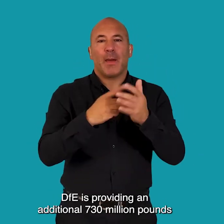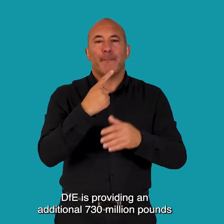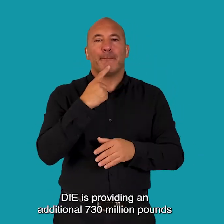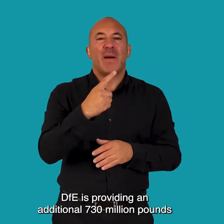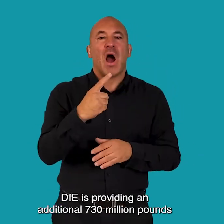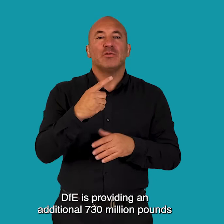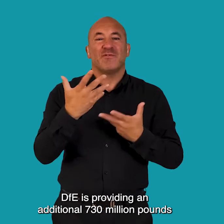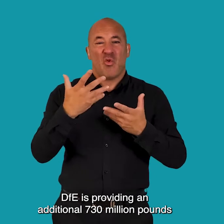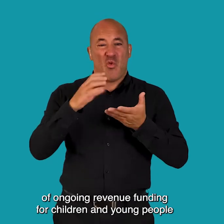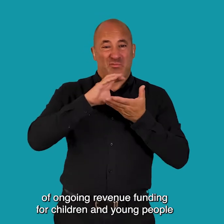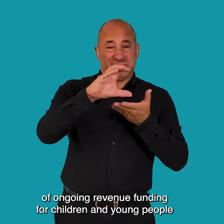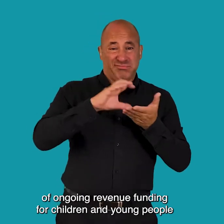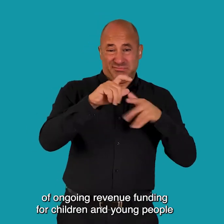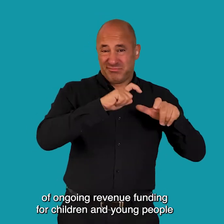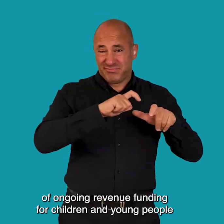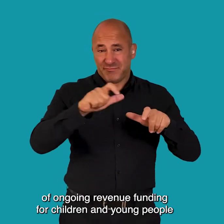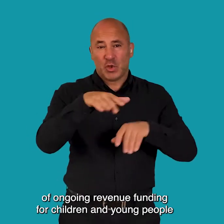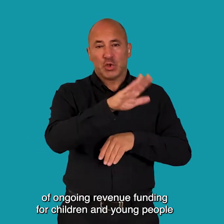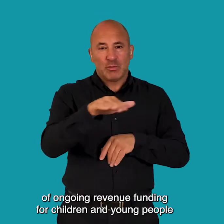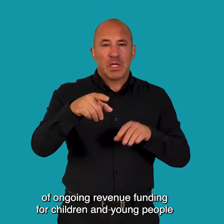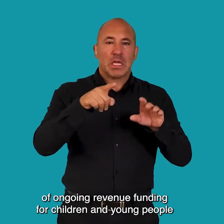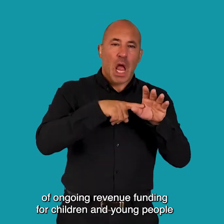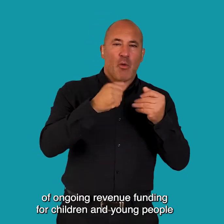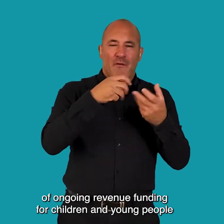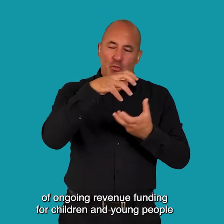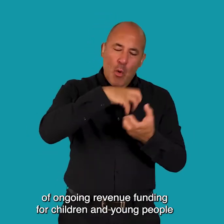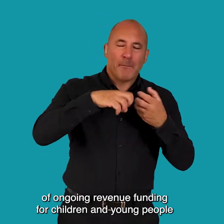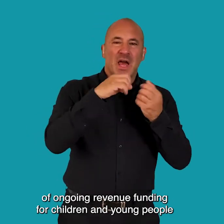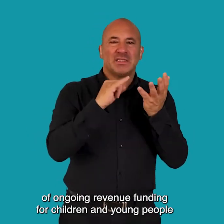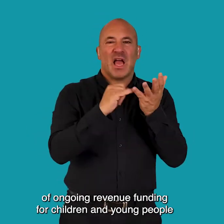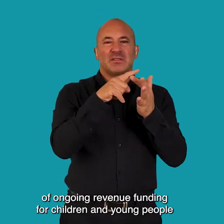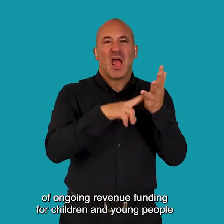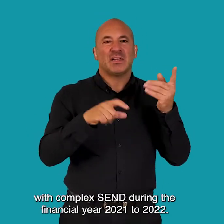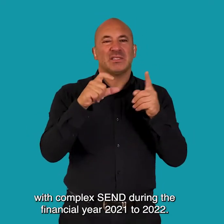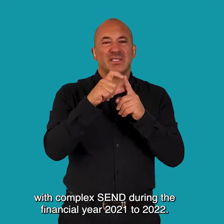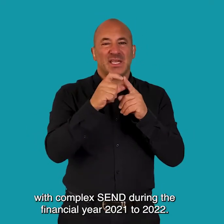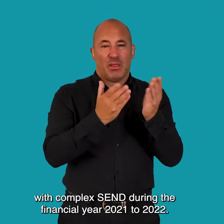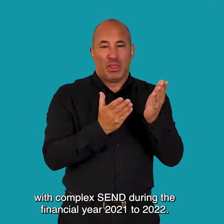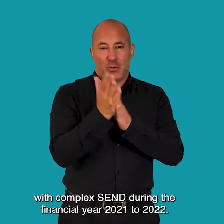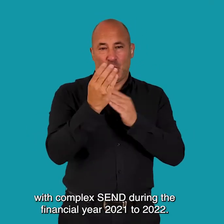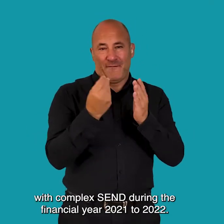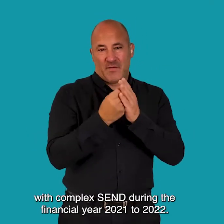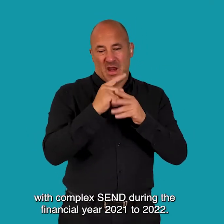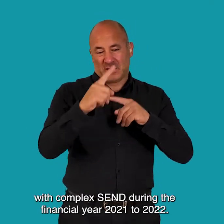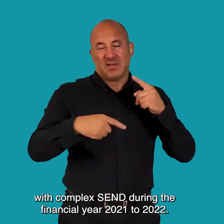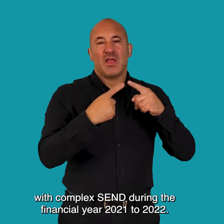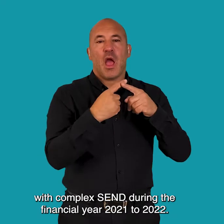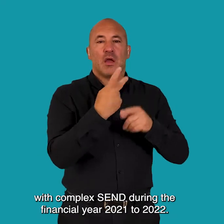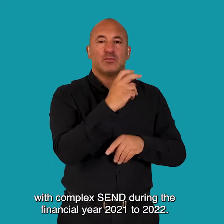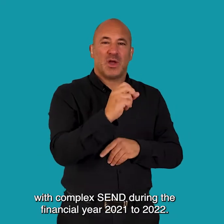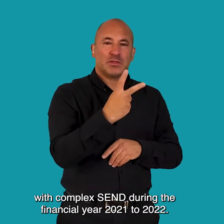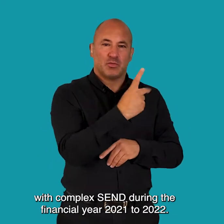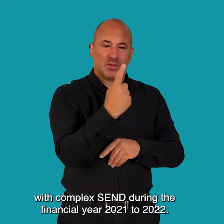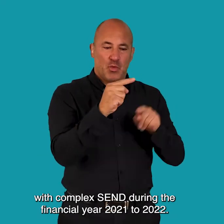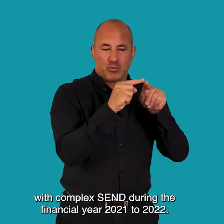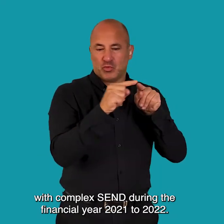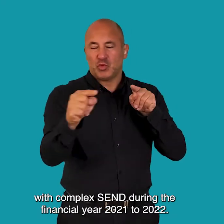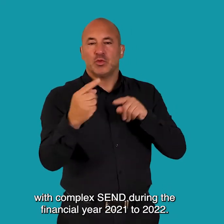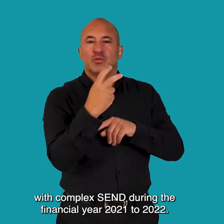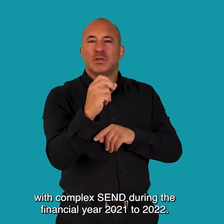million of ongoing revenue funding for children and young people with complex SEND during the financial year